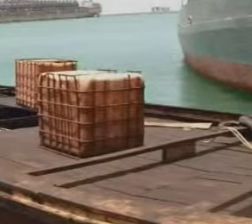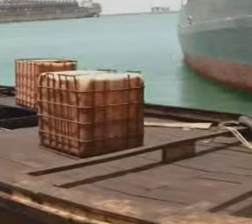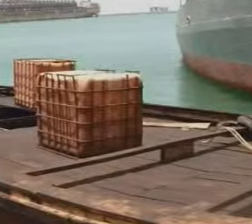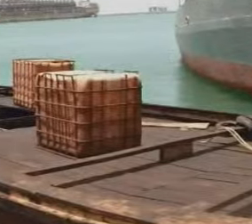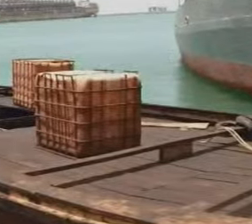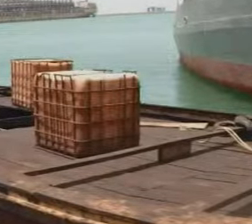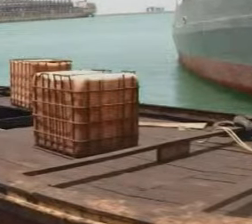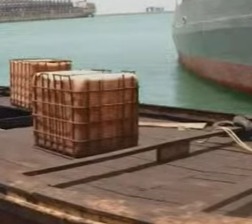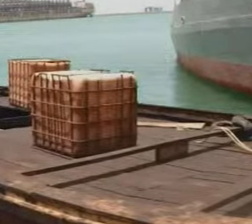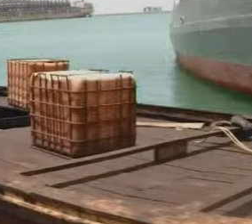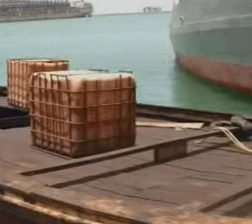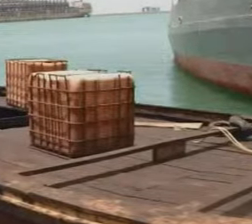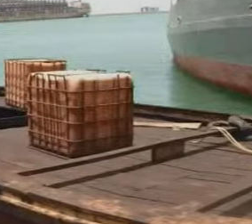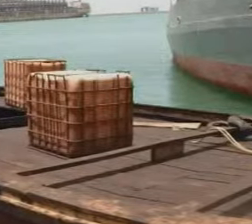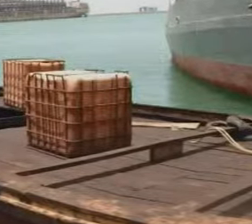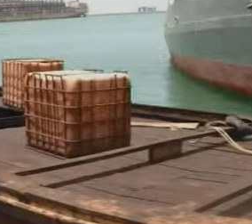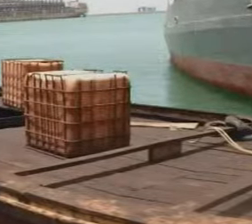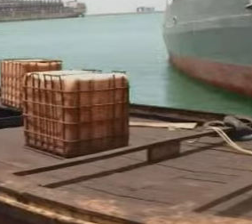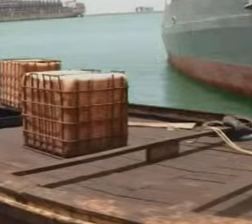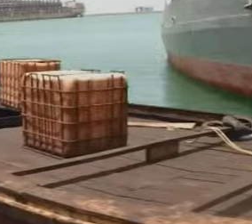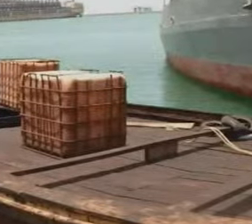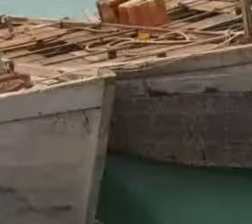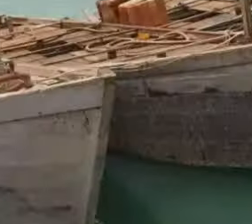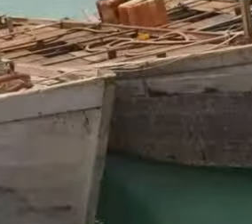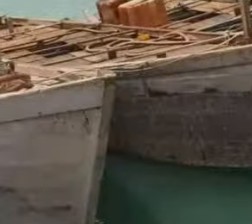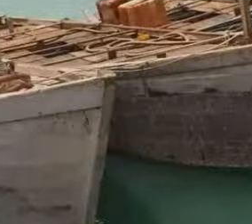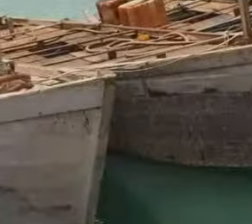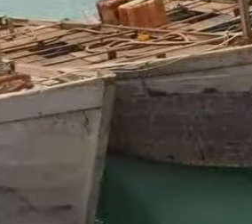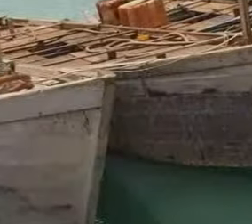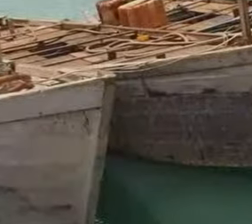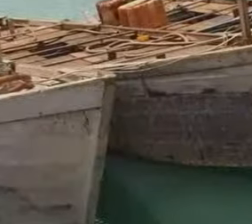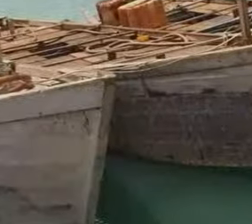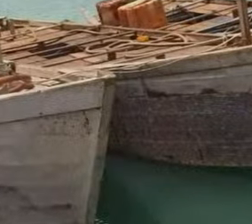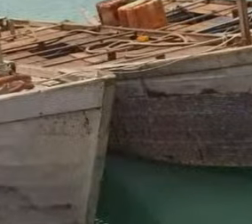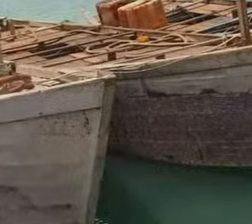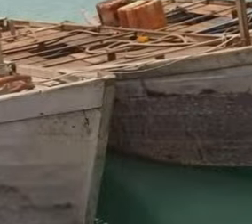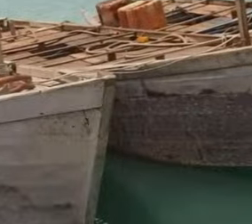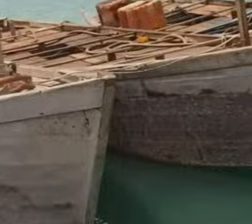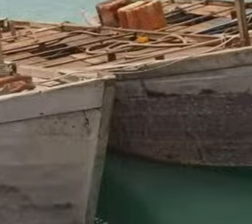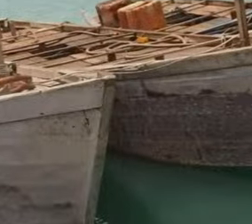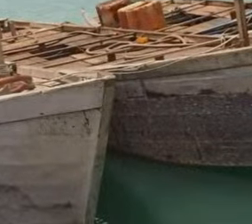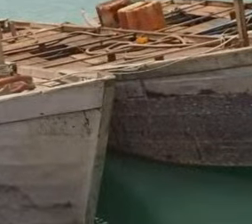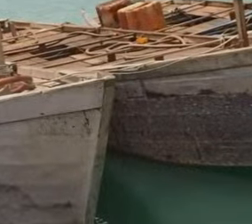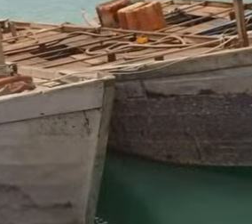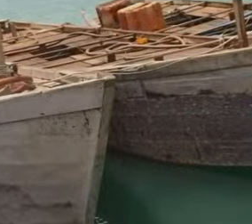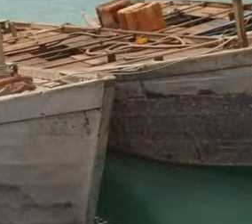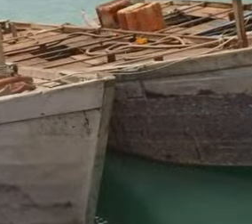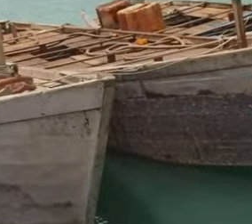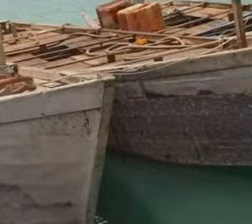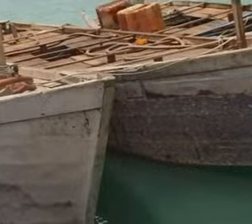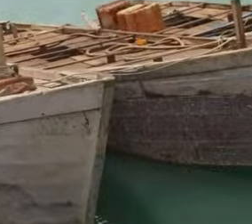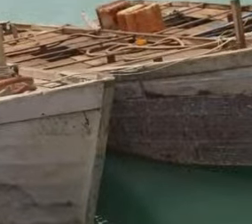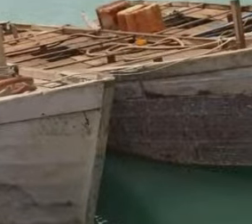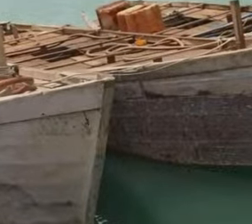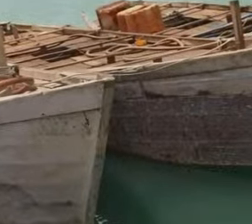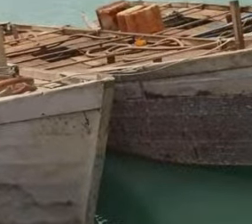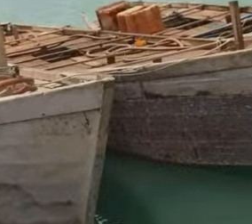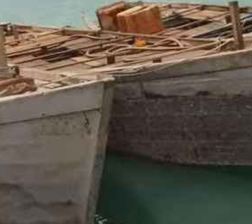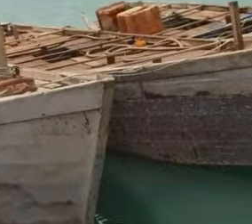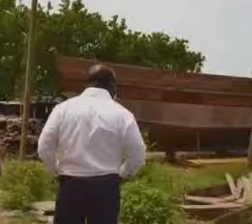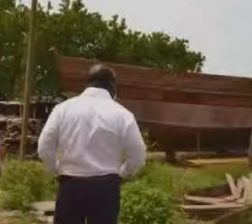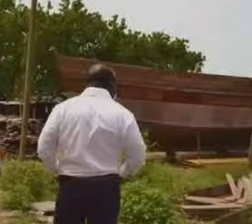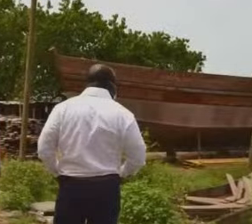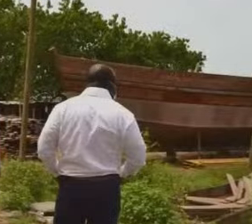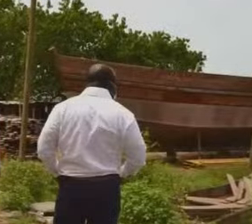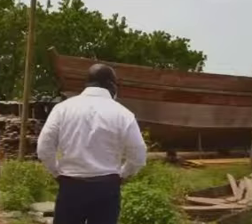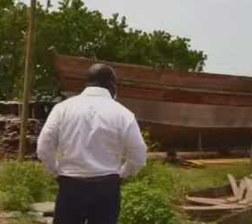The Ghana Maritime Authority has also declared war on illegal fuel bunkering and has made some arrests. The